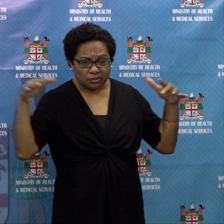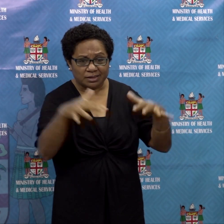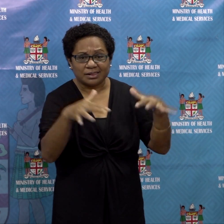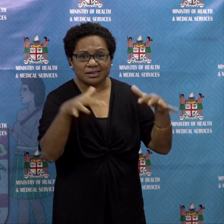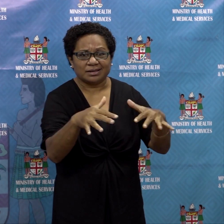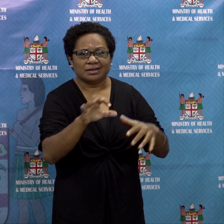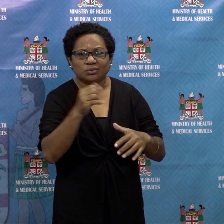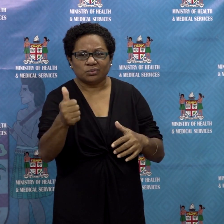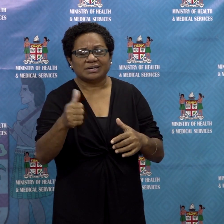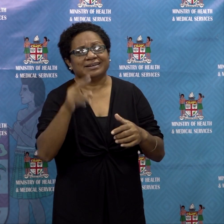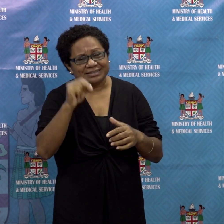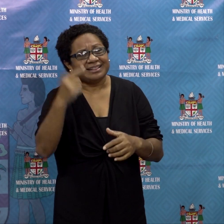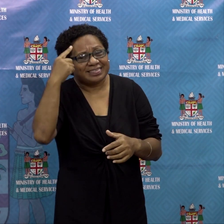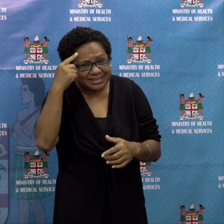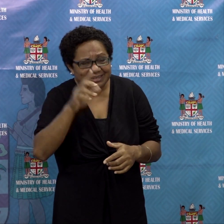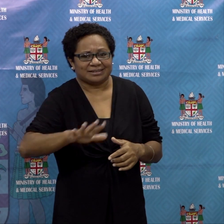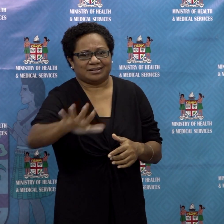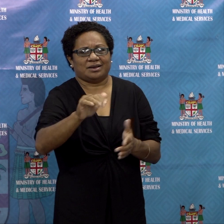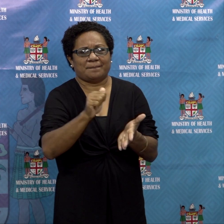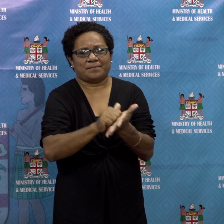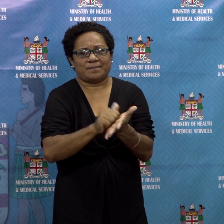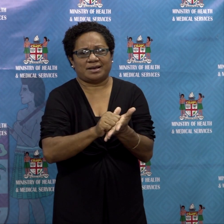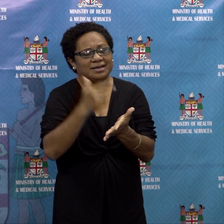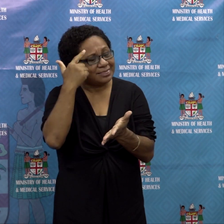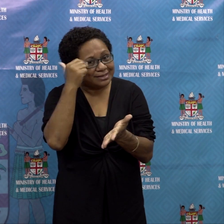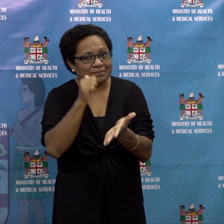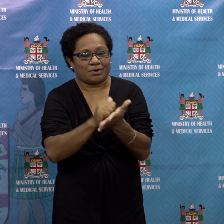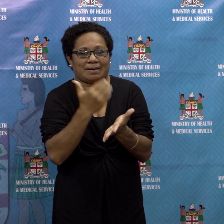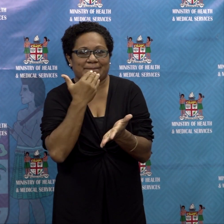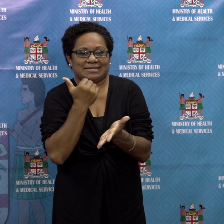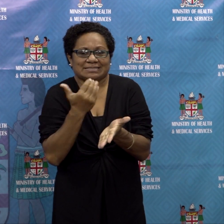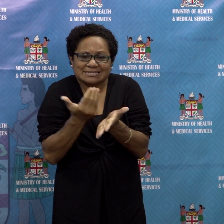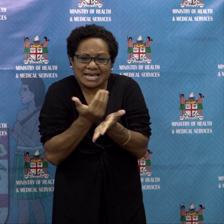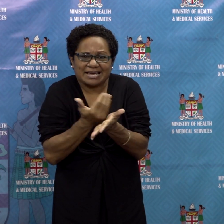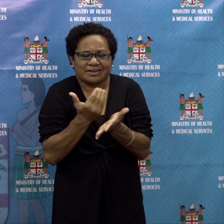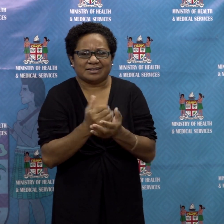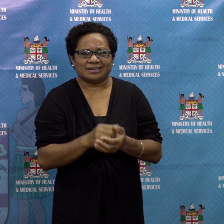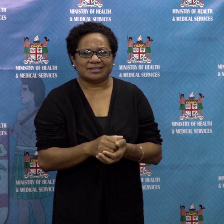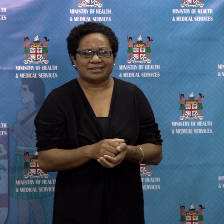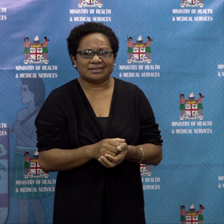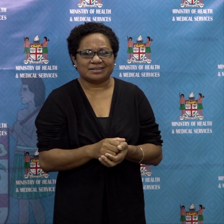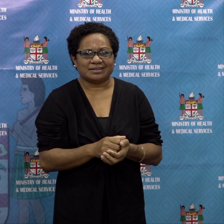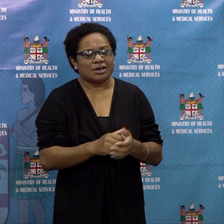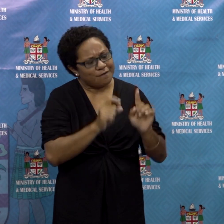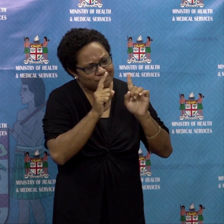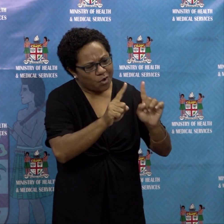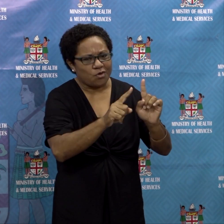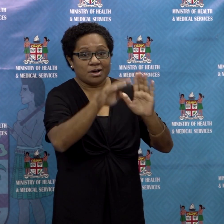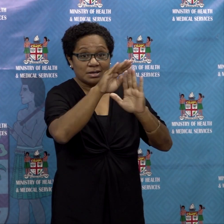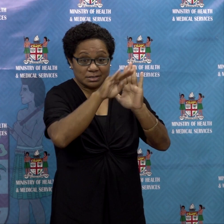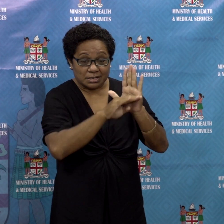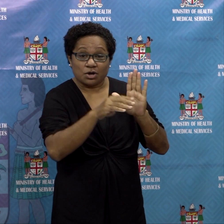We need good sense in the common sense space. I've said that before. We need to stop twisting and turning our COVID-safe measures